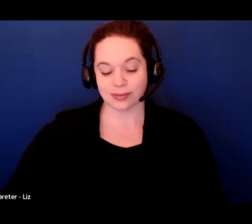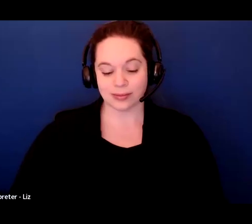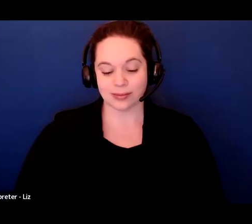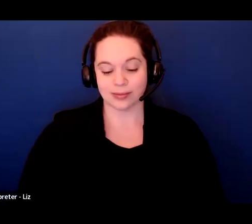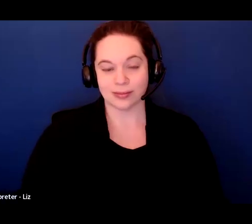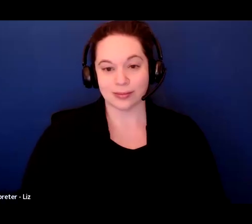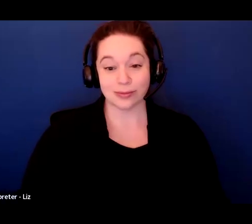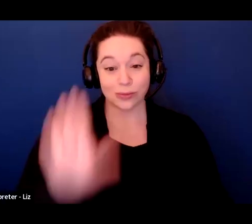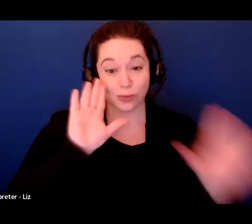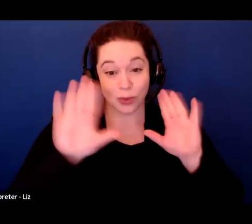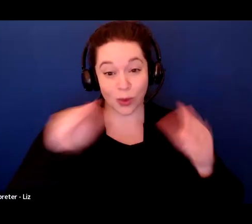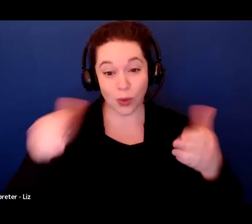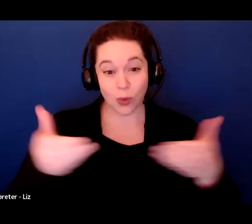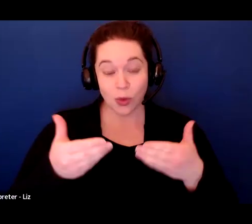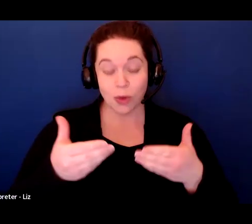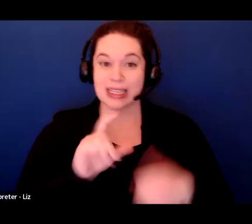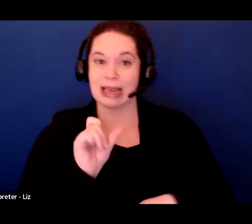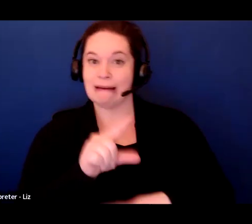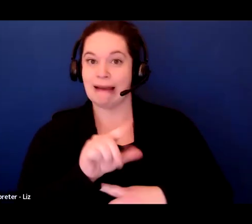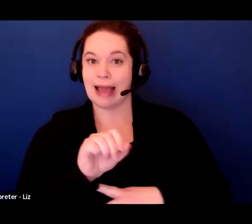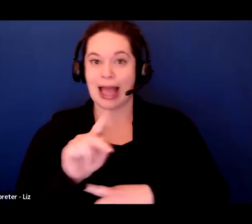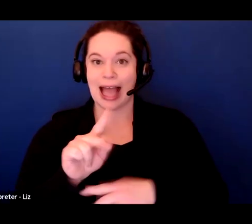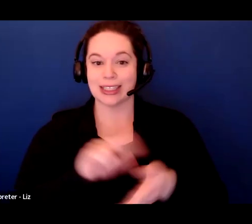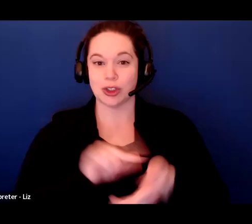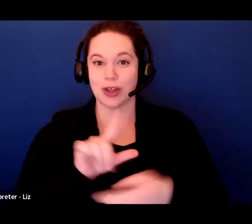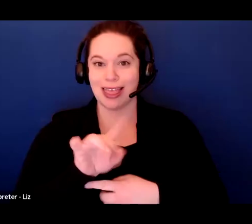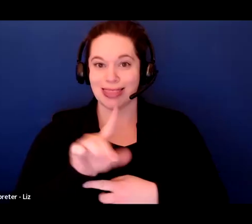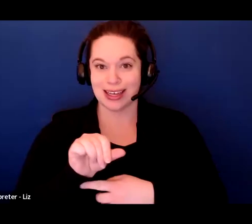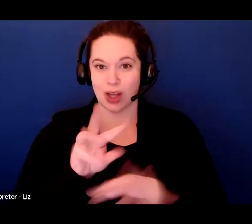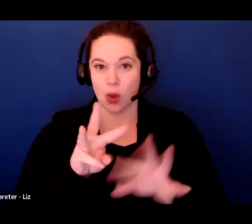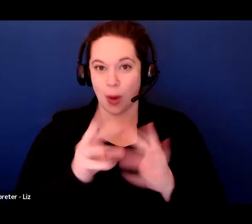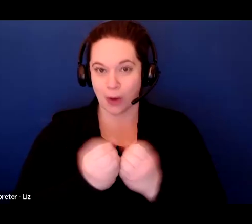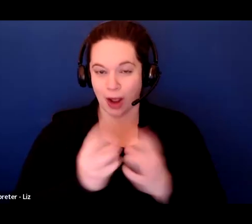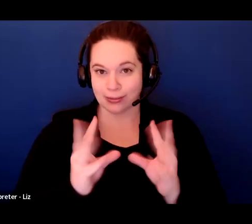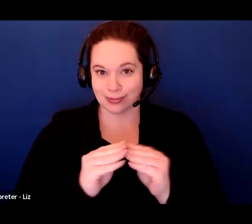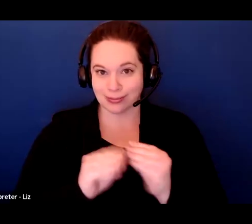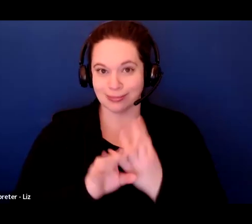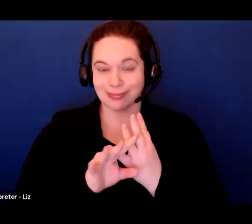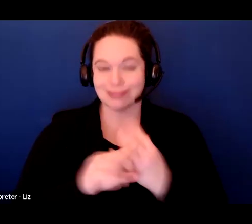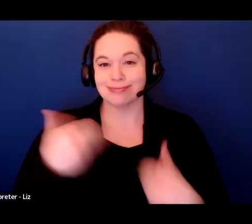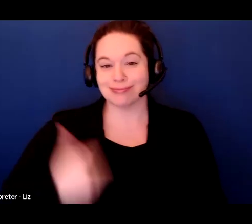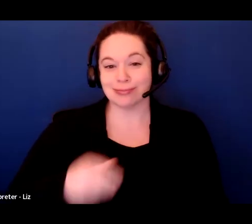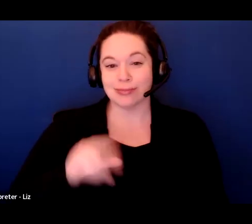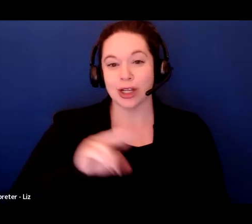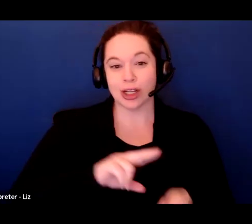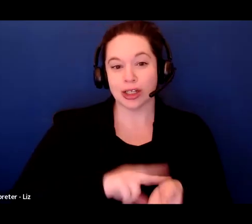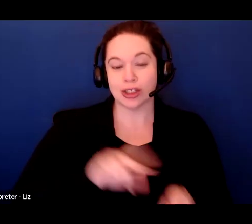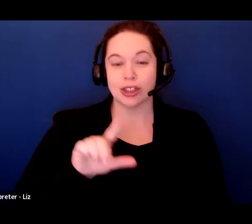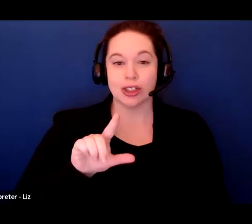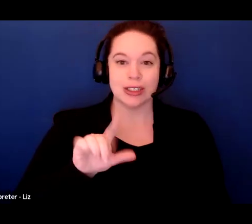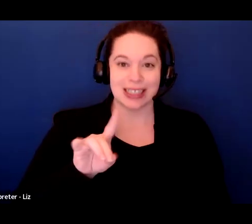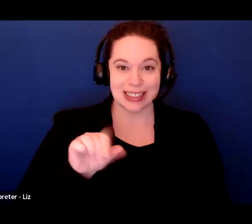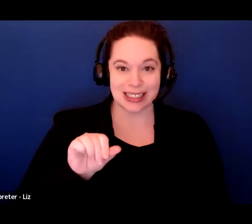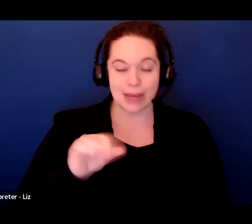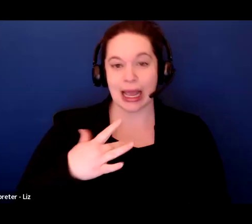Hello, and welcome to the Ask Nurse Linda webinar. I'm Nurse Linda, and I am a lightly pigmented skinned woman